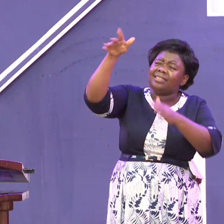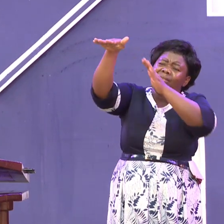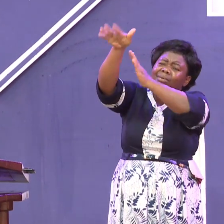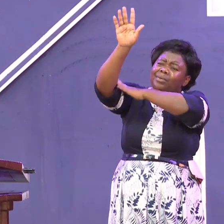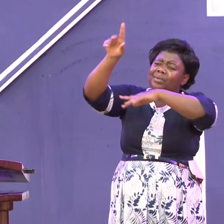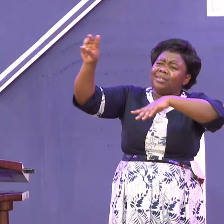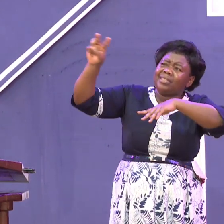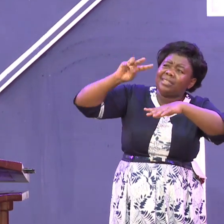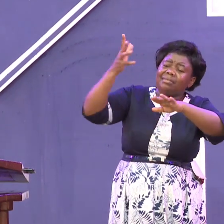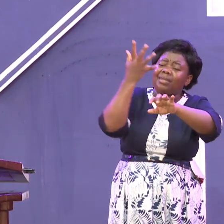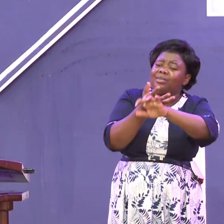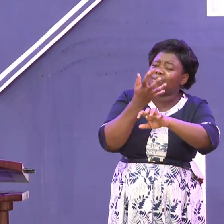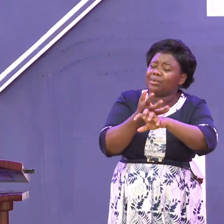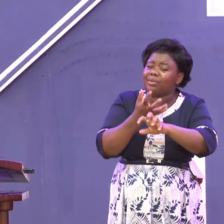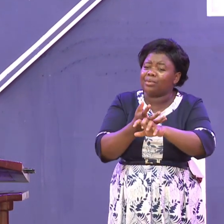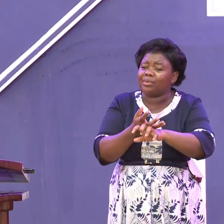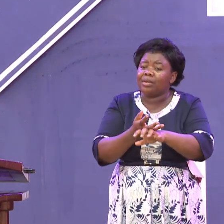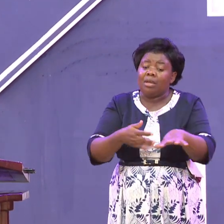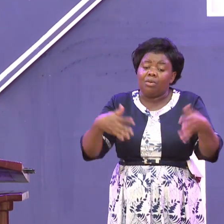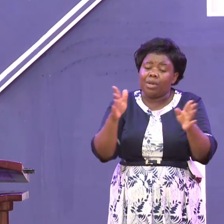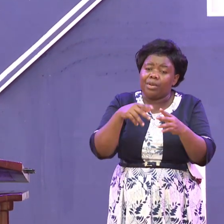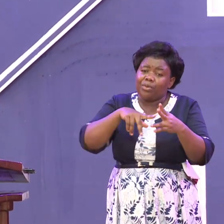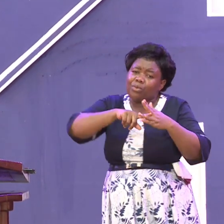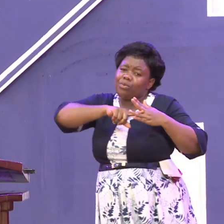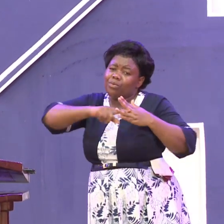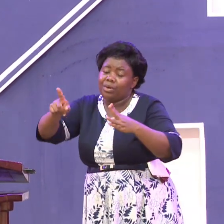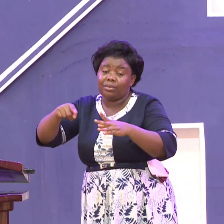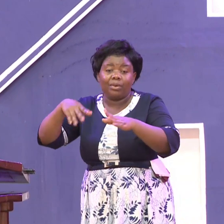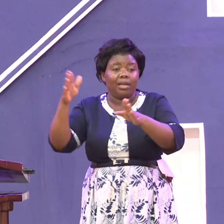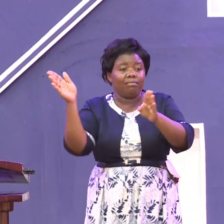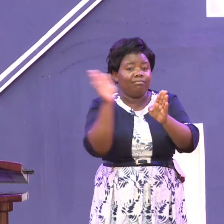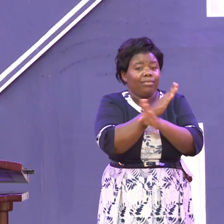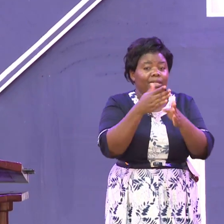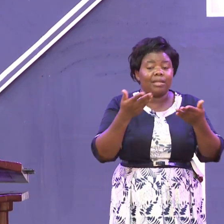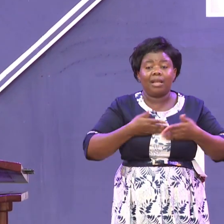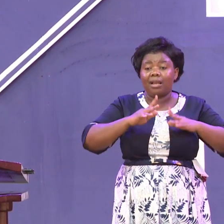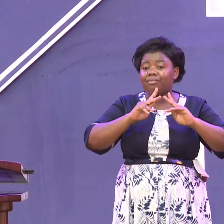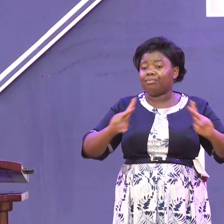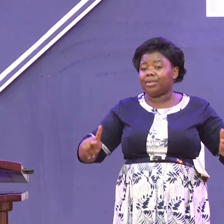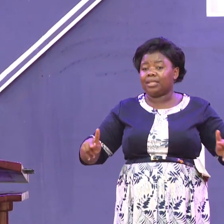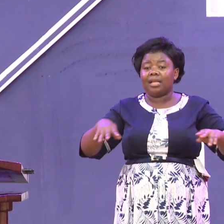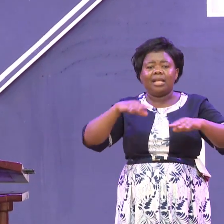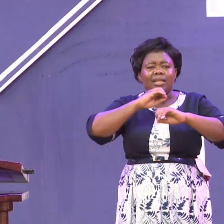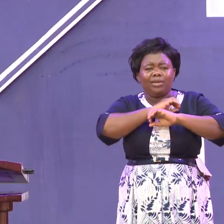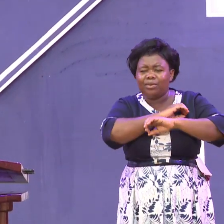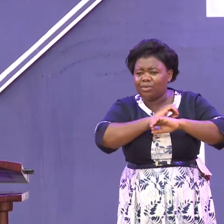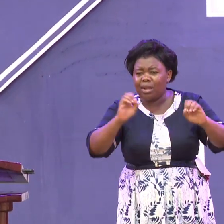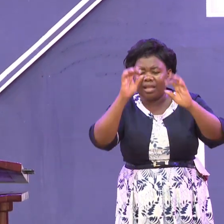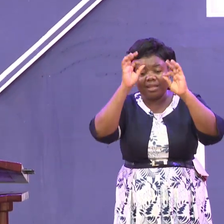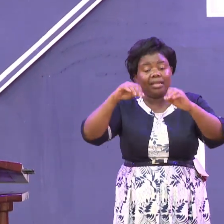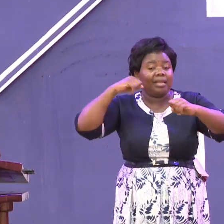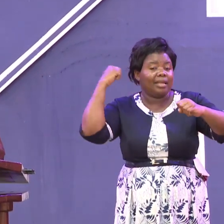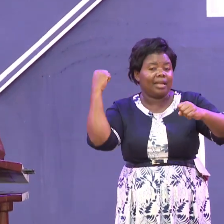he knows him as a rock. Mwodukira ne wekweka nobera mulembe teri kisobola kwa salwazo olwo ne